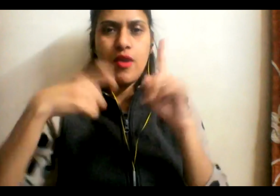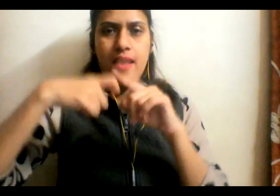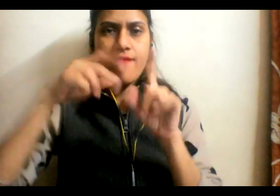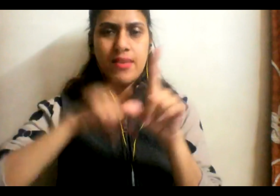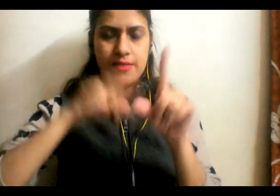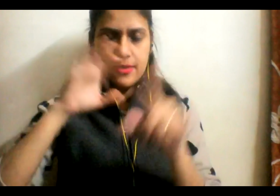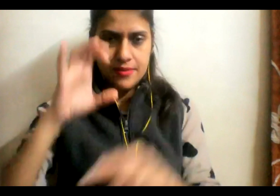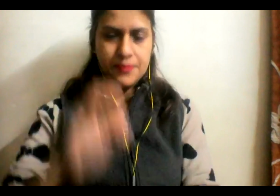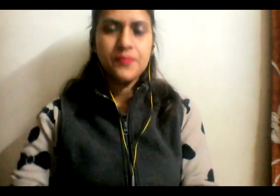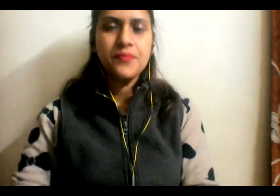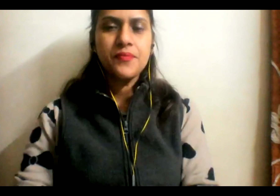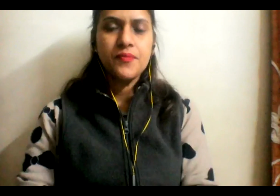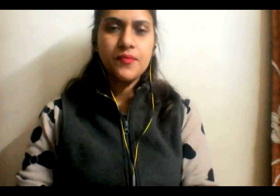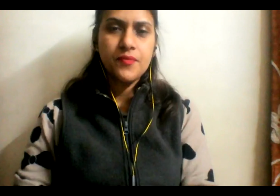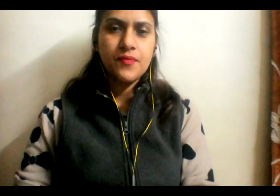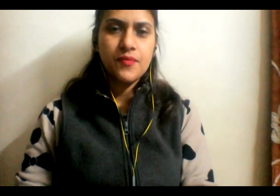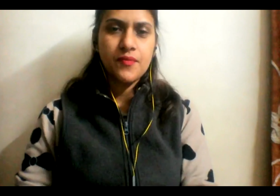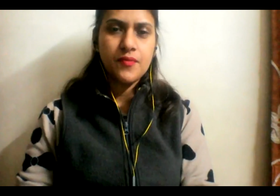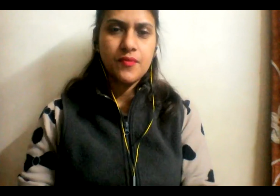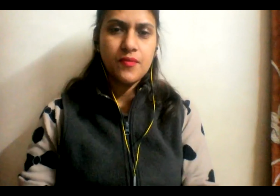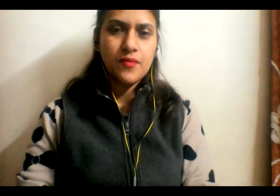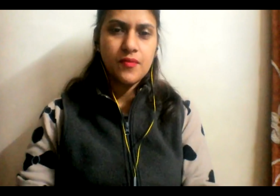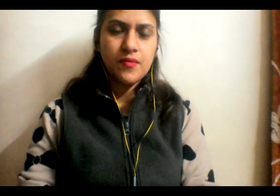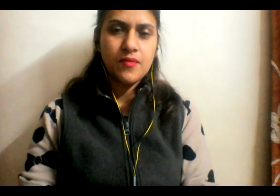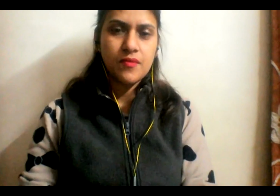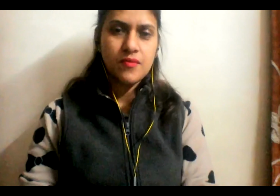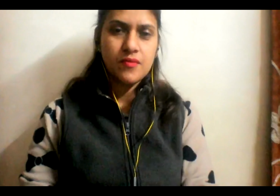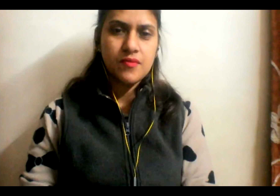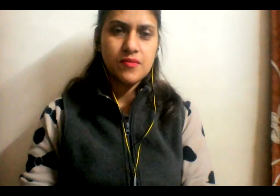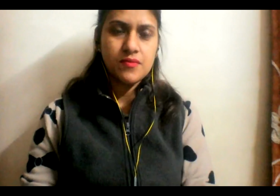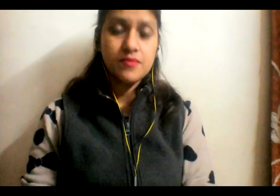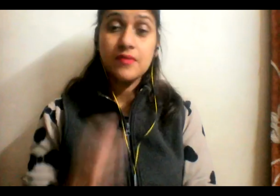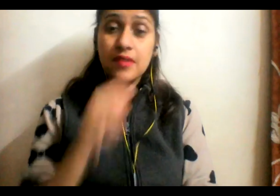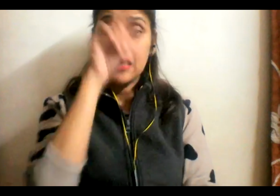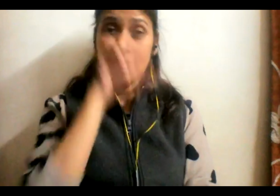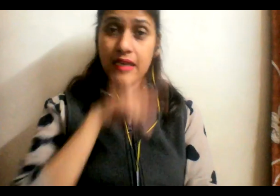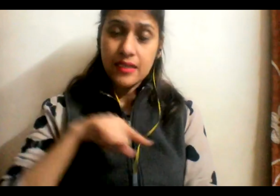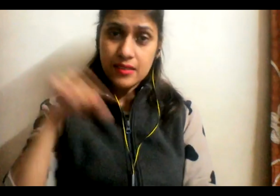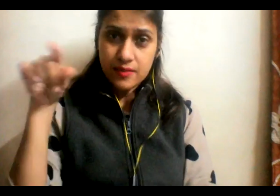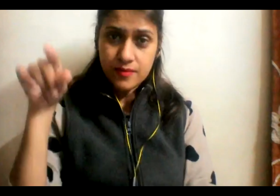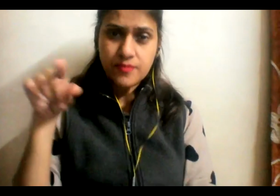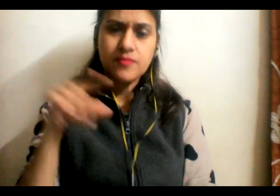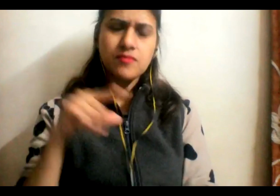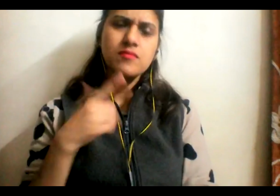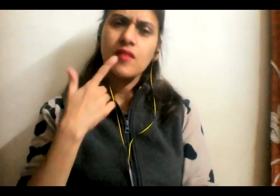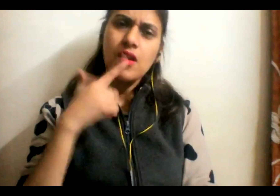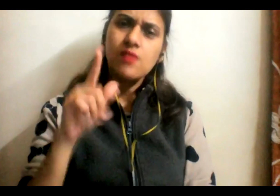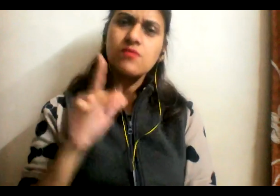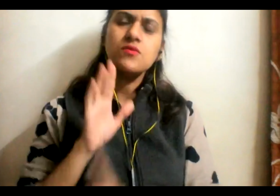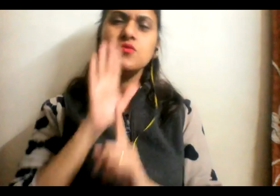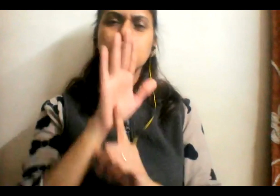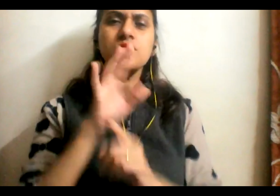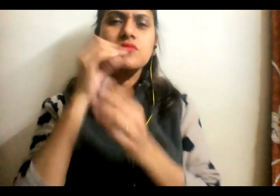has India as a nation has already indicated in its Rights of Persons with Disabilities Act that